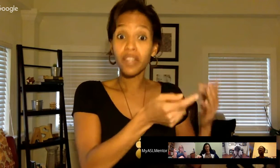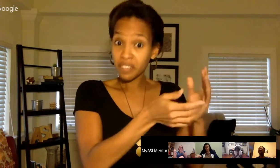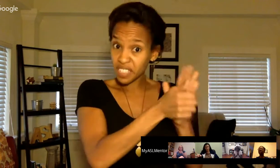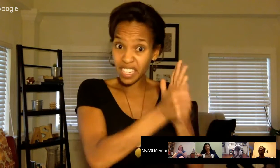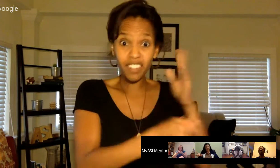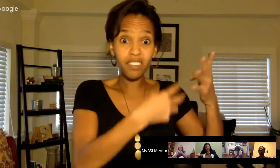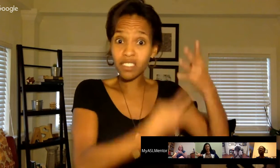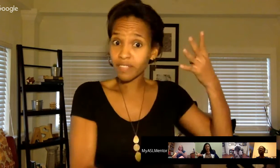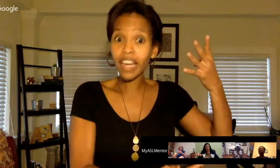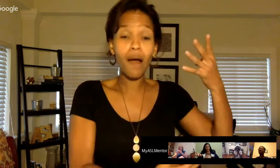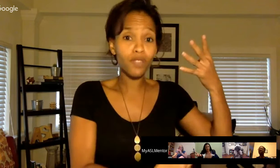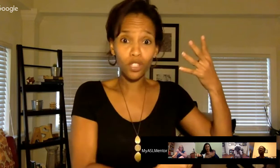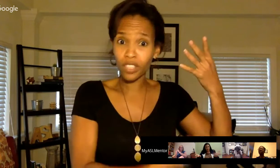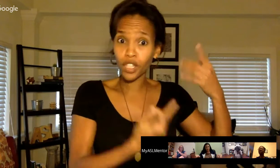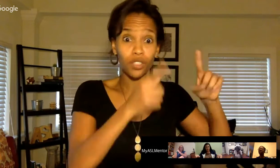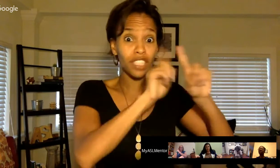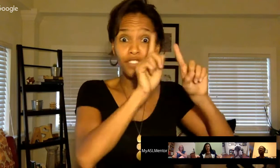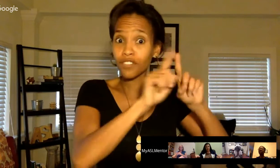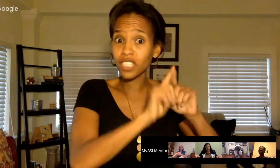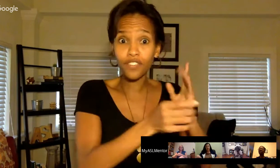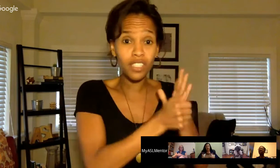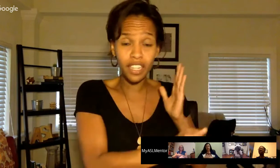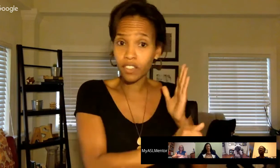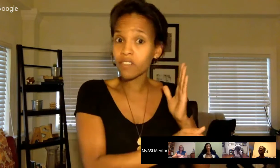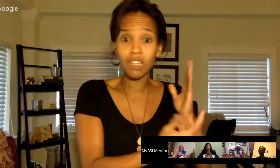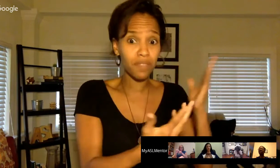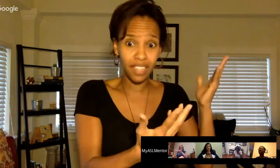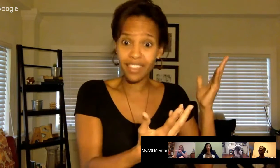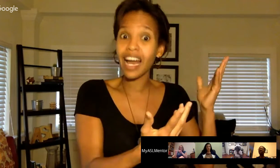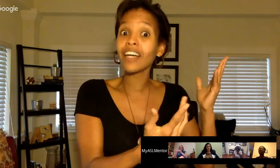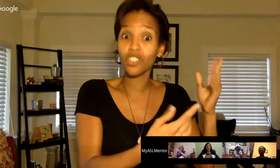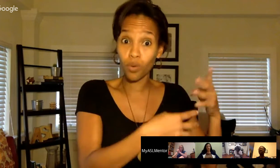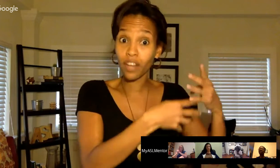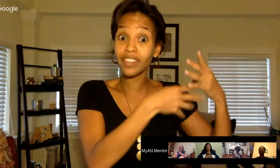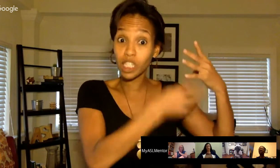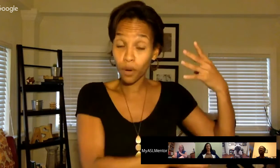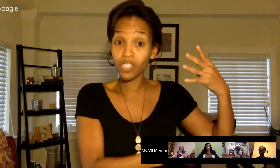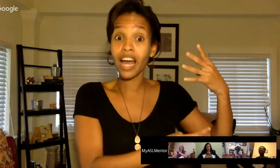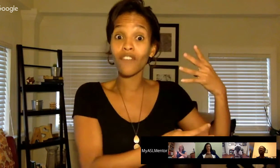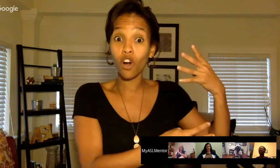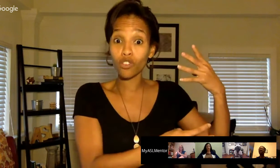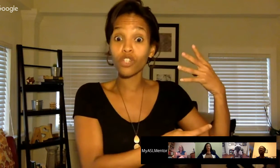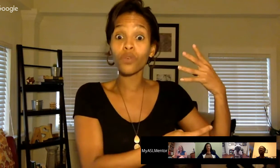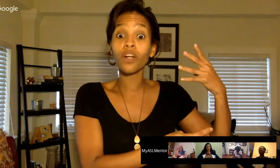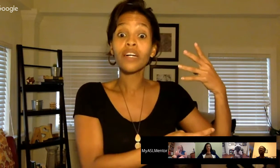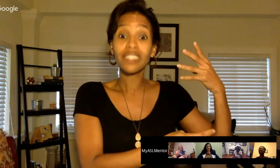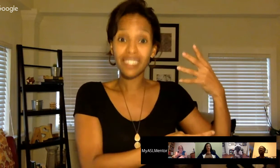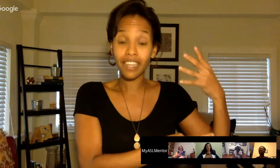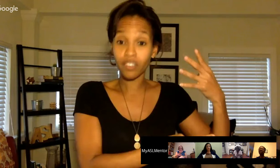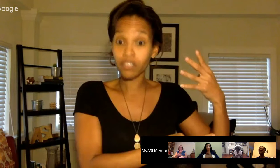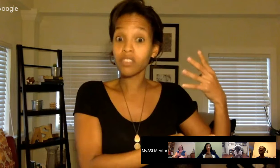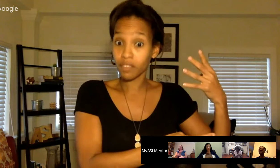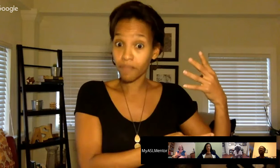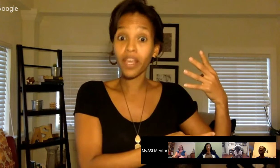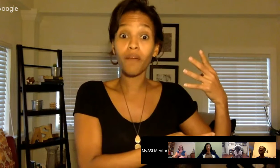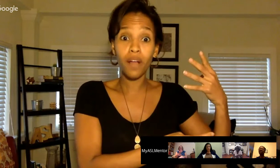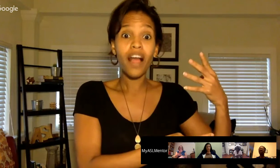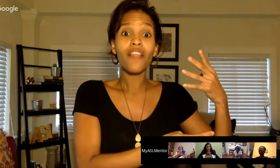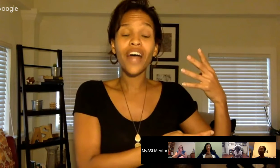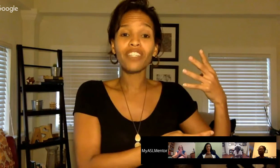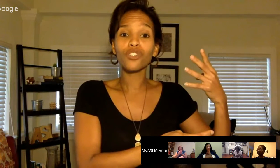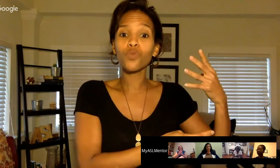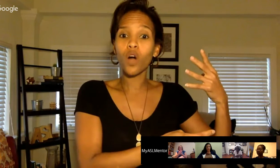Yep. Skills. Yeah, absolutely. Or different skills, something like that. So they want this person to have also skills.